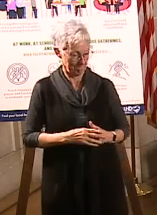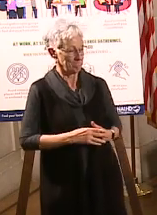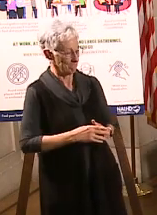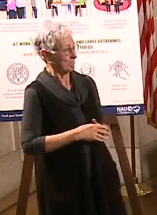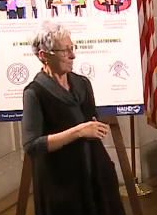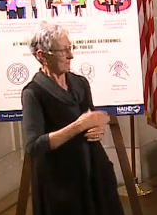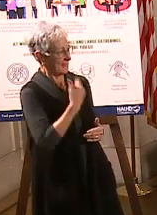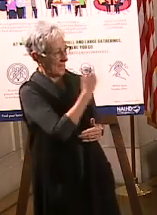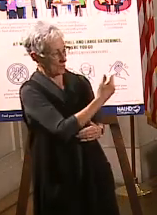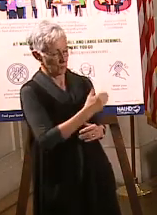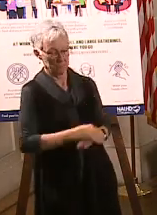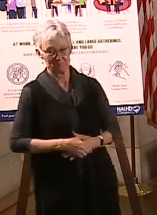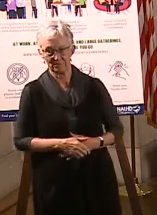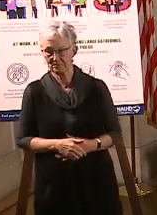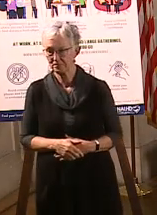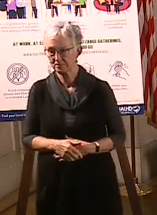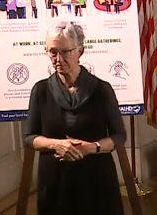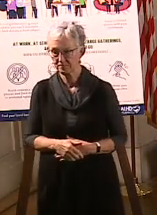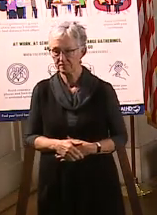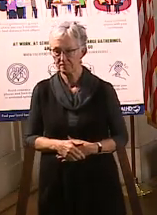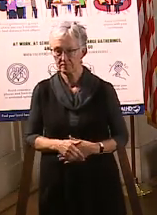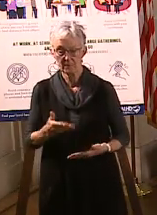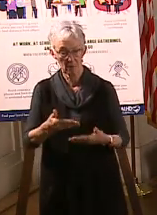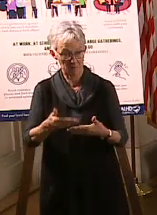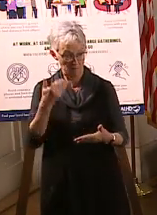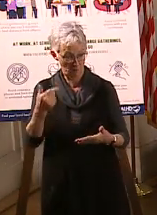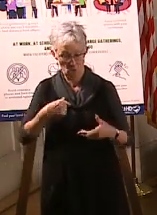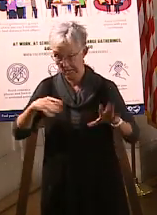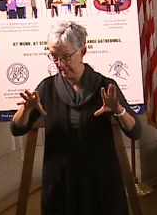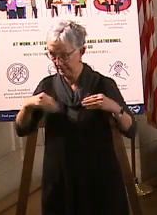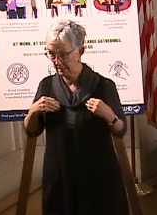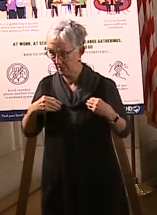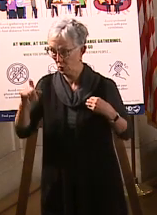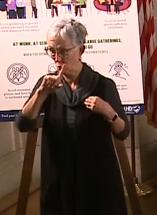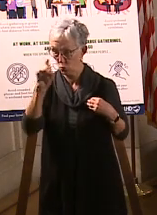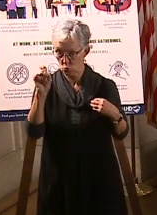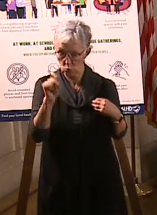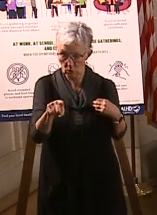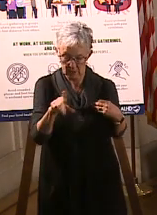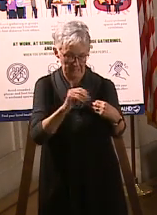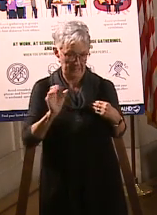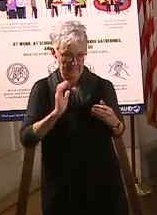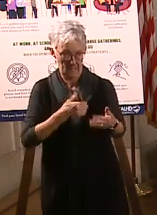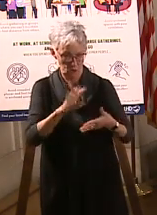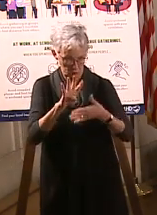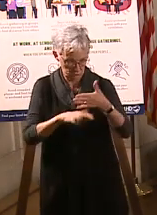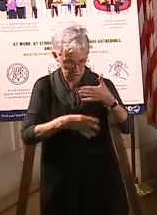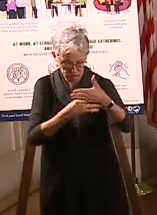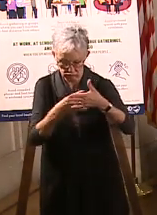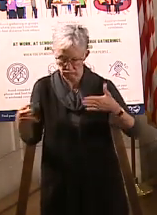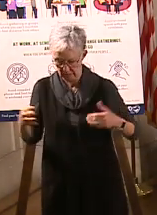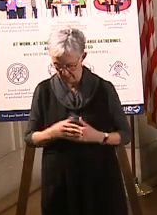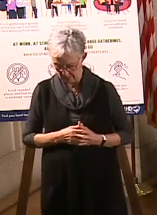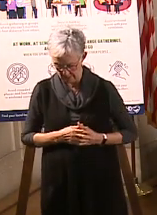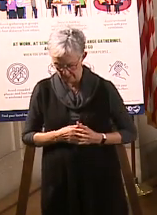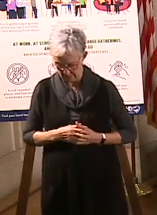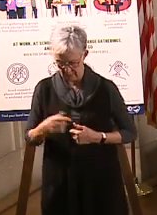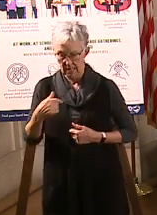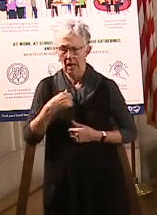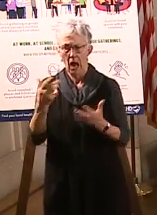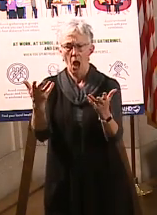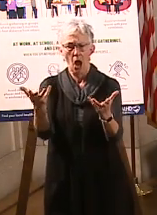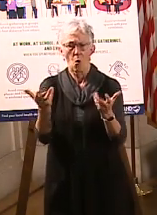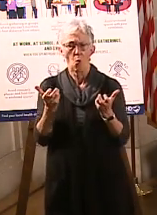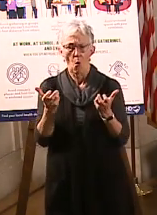So before we get into questions and the upcoming schedule, I do want to take a moment to address a tweet